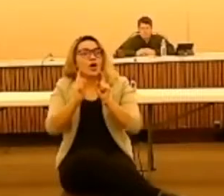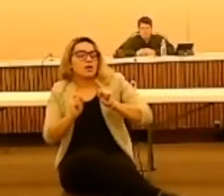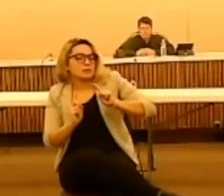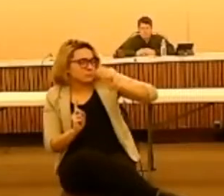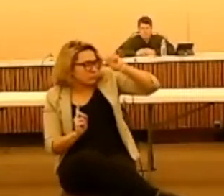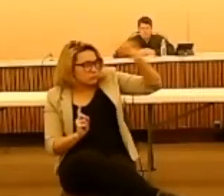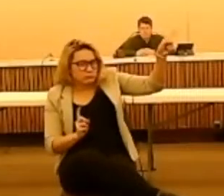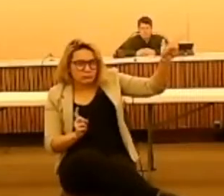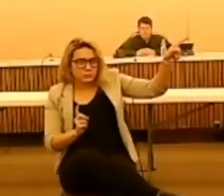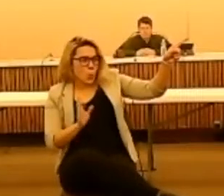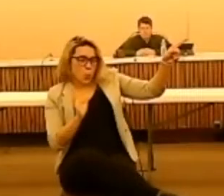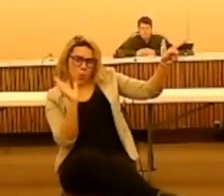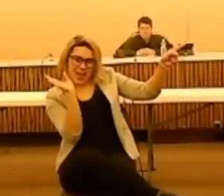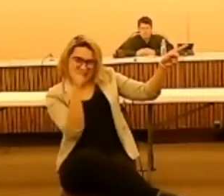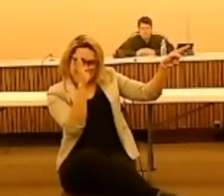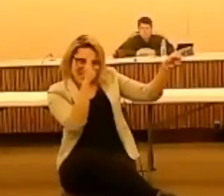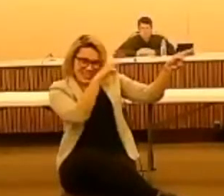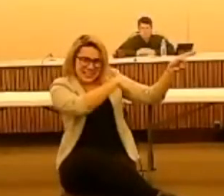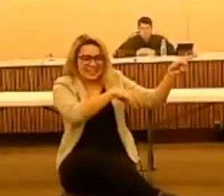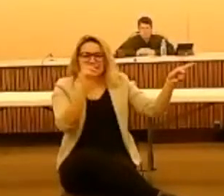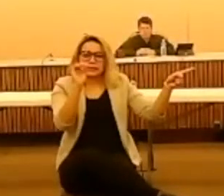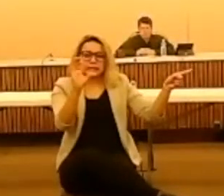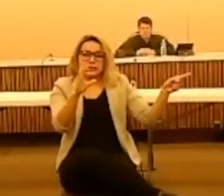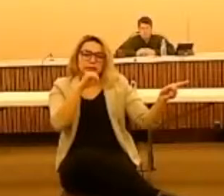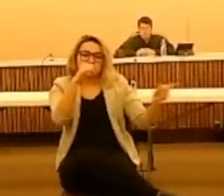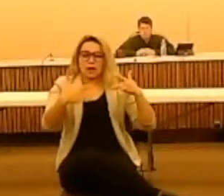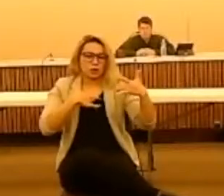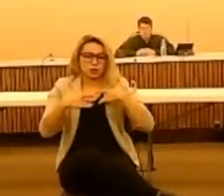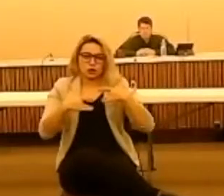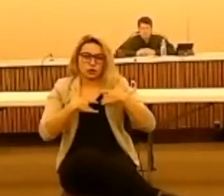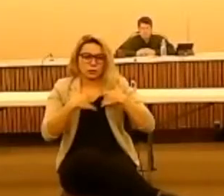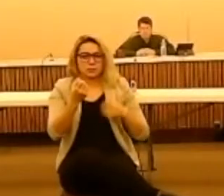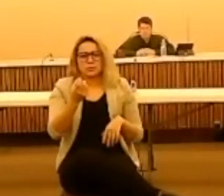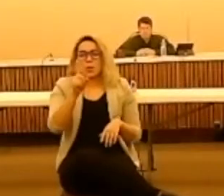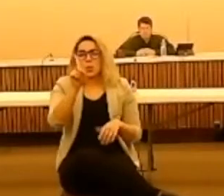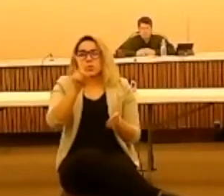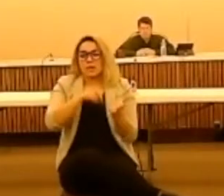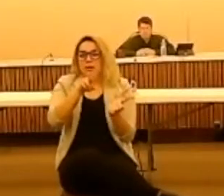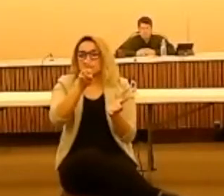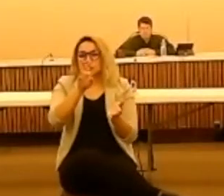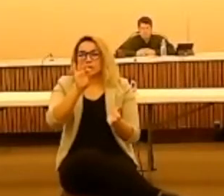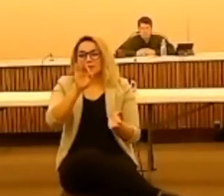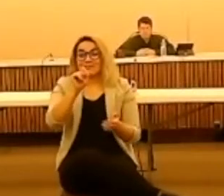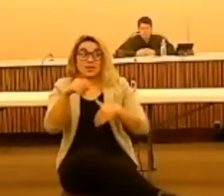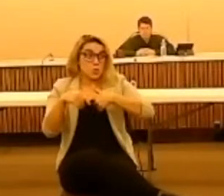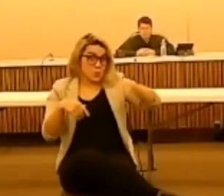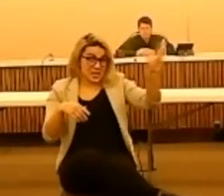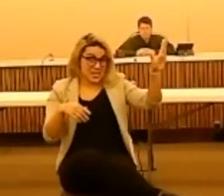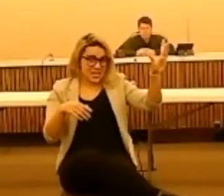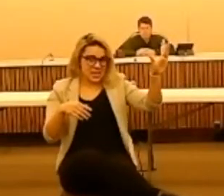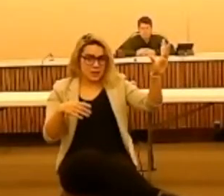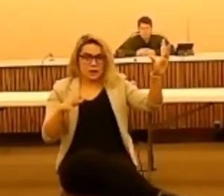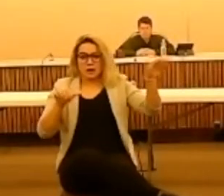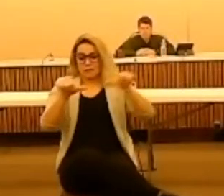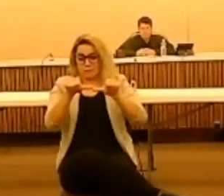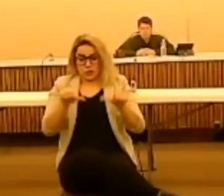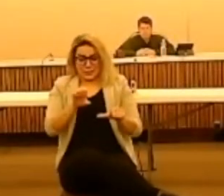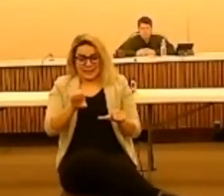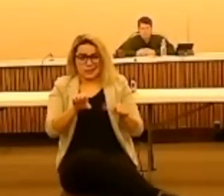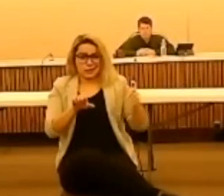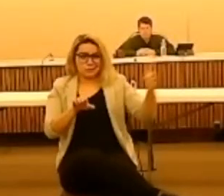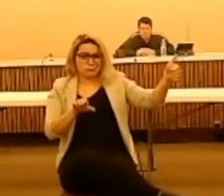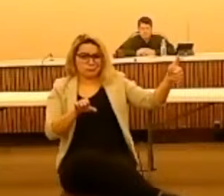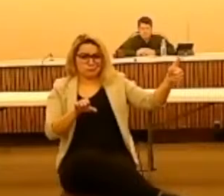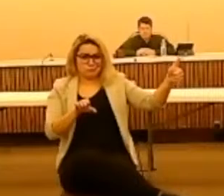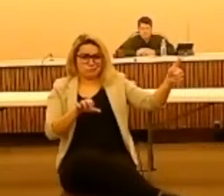this property that the DEC would be concerned with, which is 1,200 feet, I believe is what the email stated. The nest is kind of protected